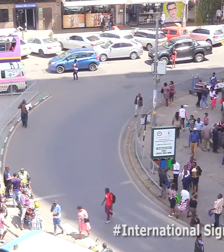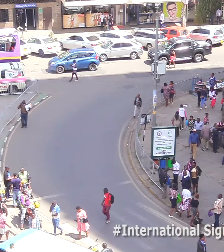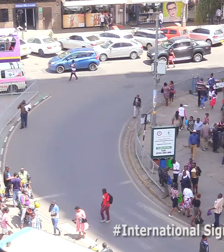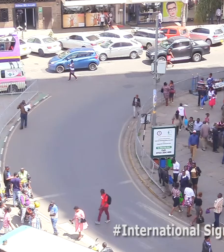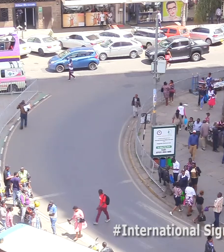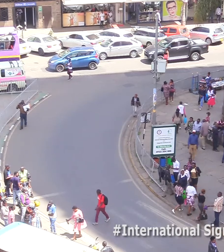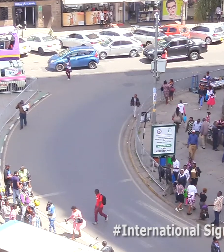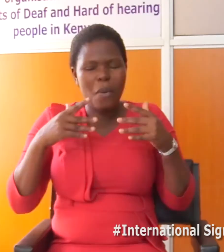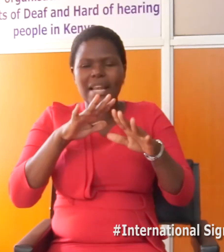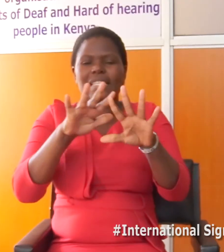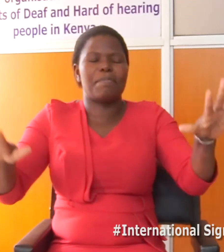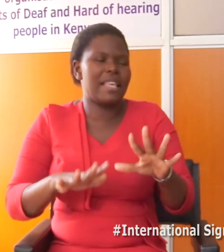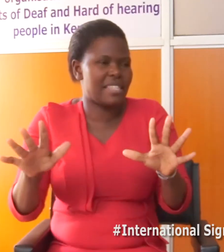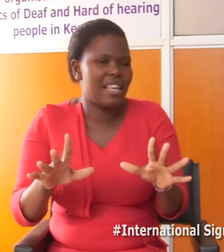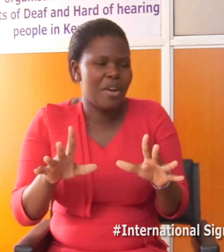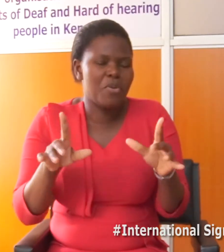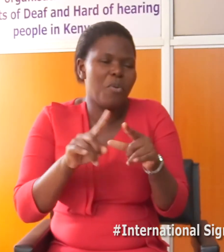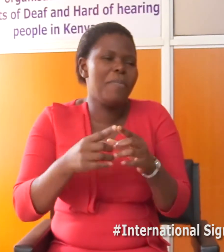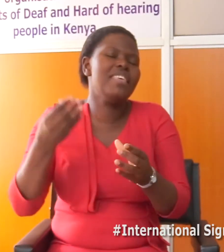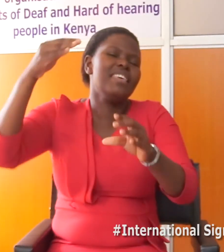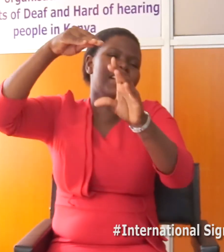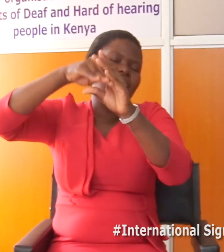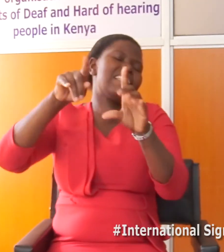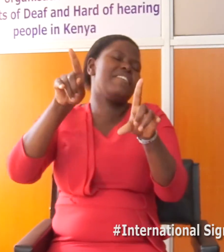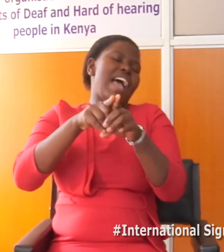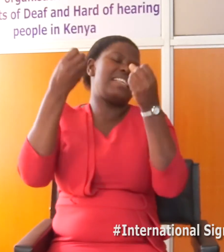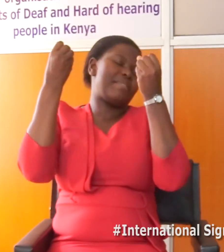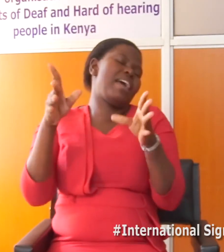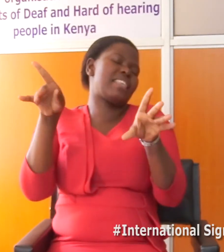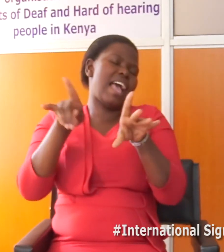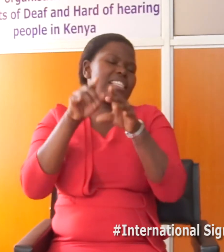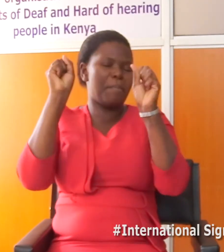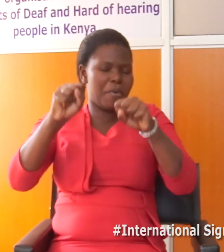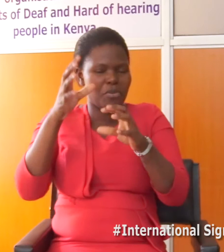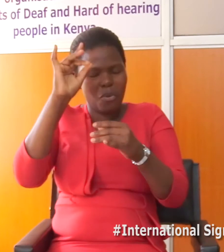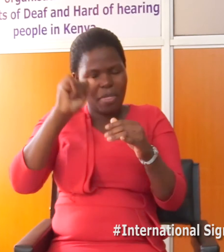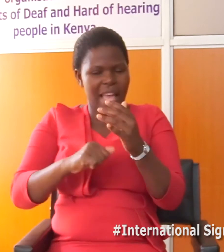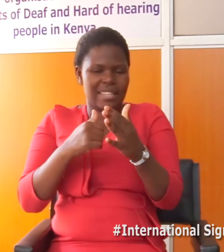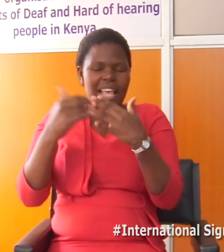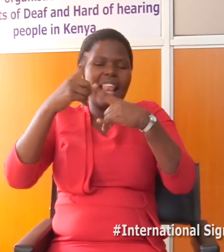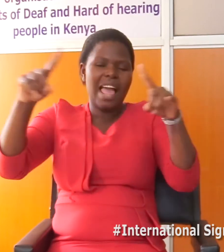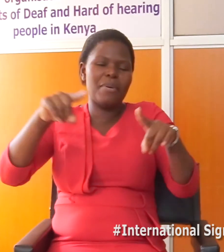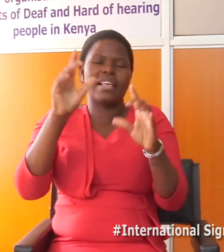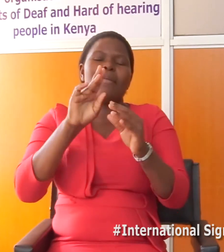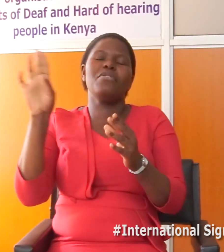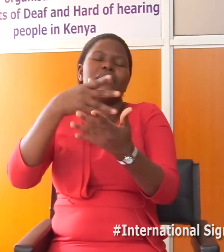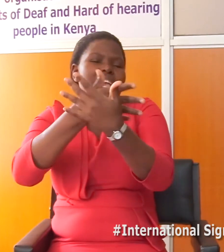deaf community. I want a job just because the way you are. I'm not going to look a job that because I am deaf, but it's just because just